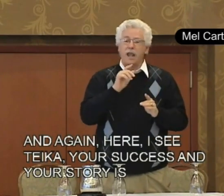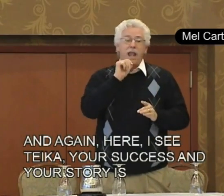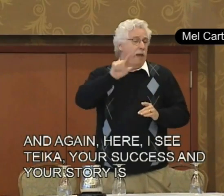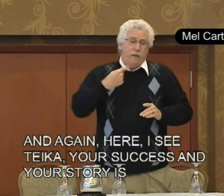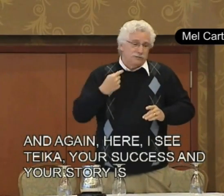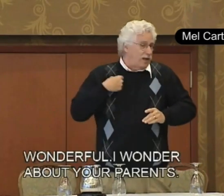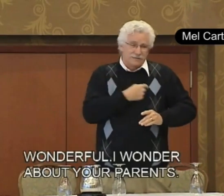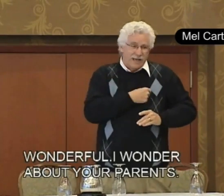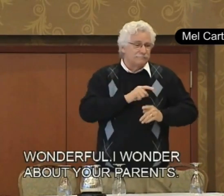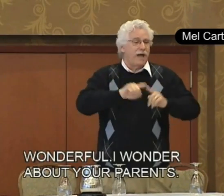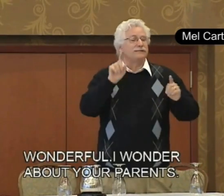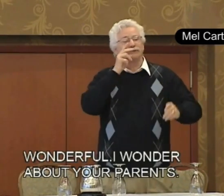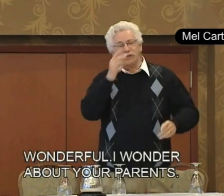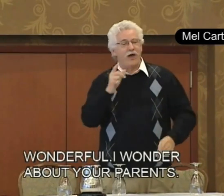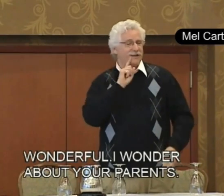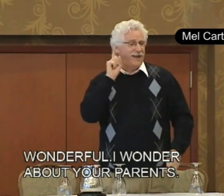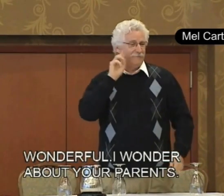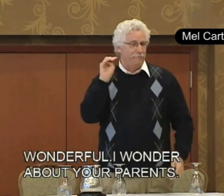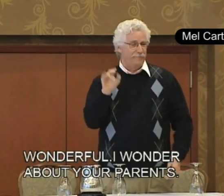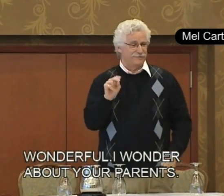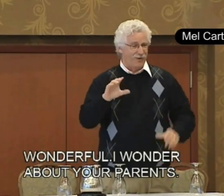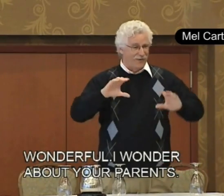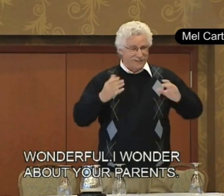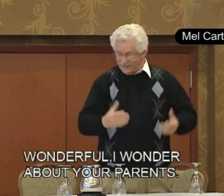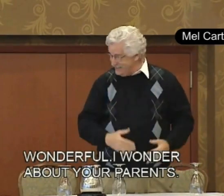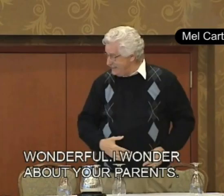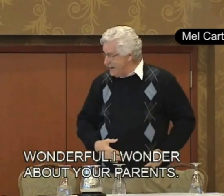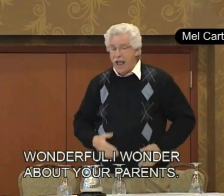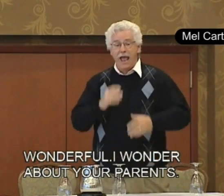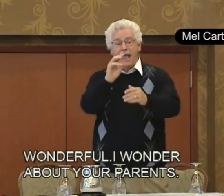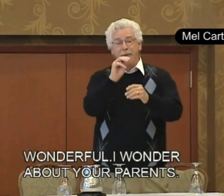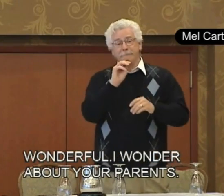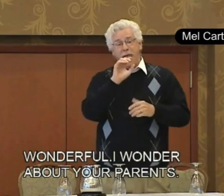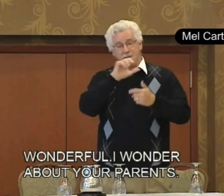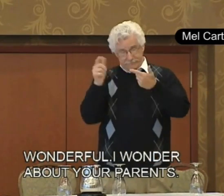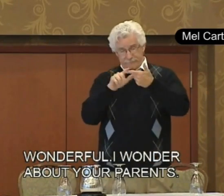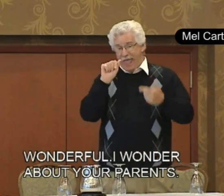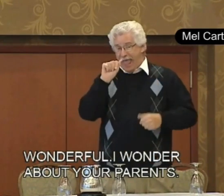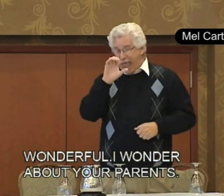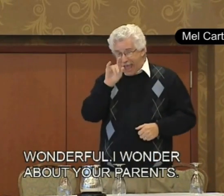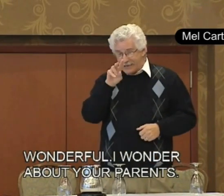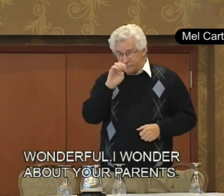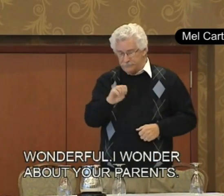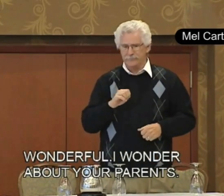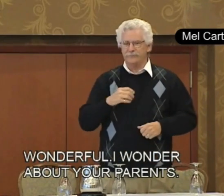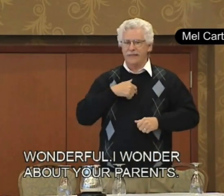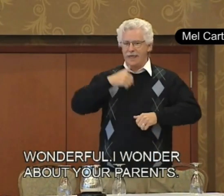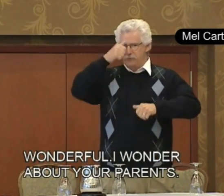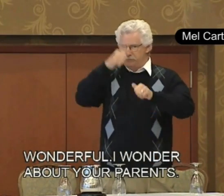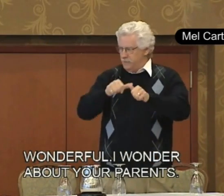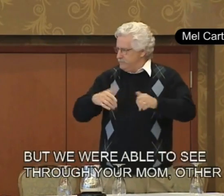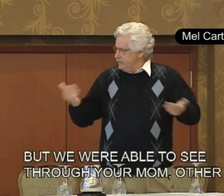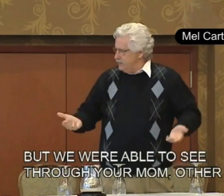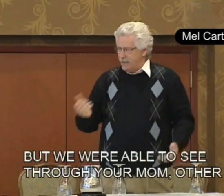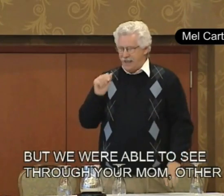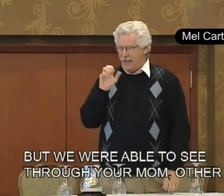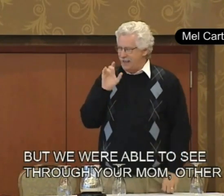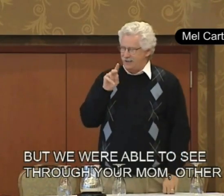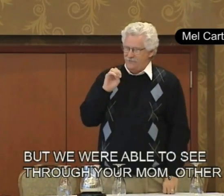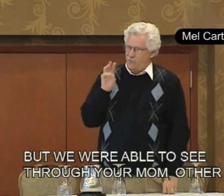and I wonder about your parents but we were able to see through your mom deaf other parents here